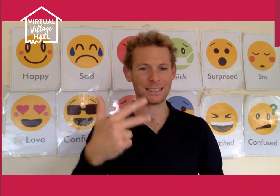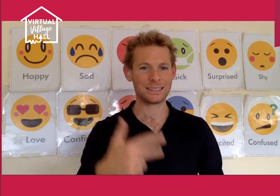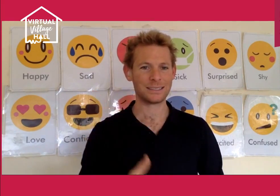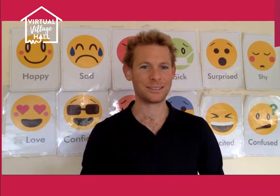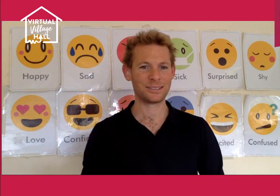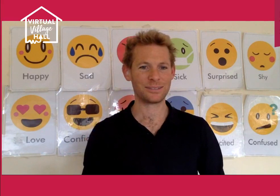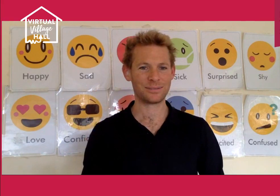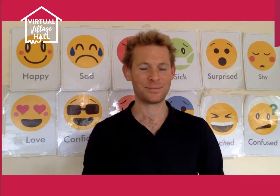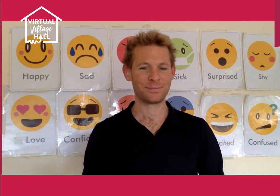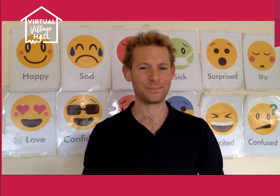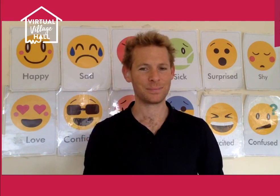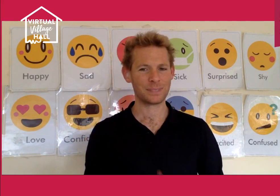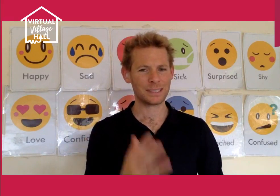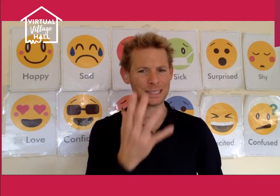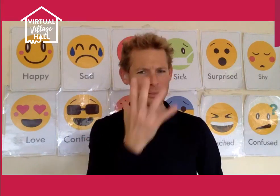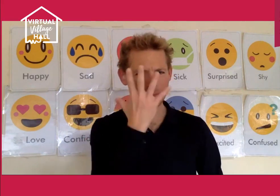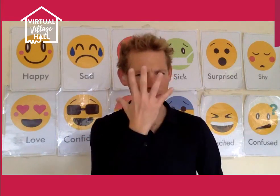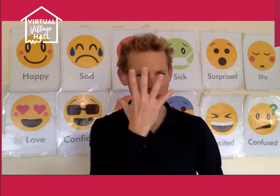Number 8.